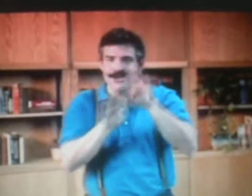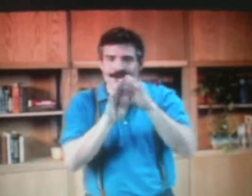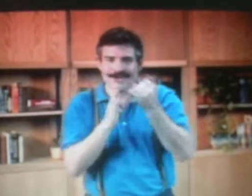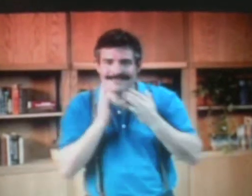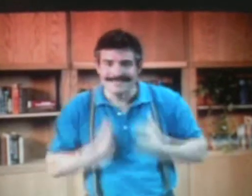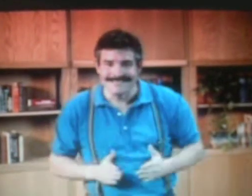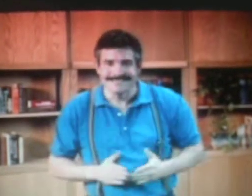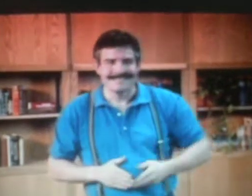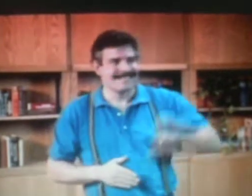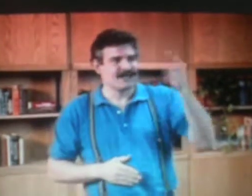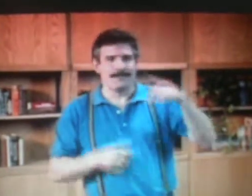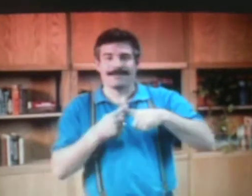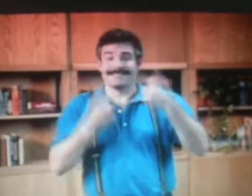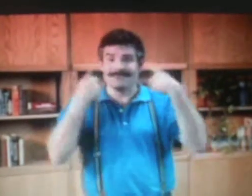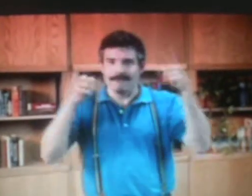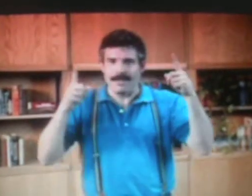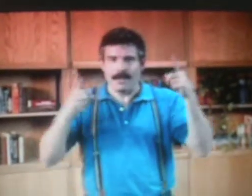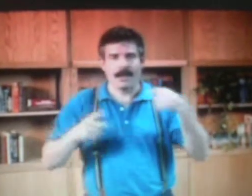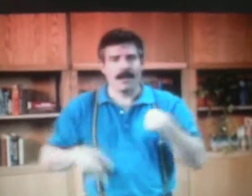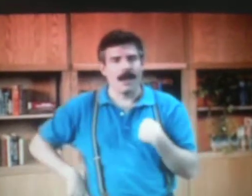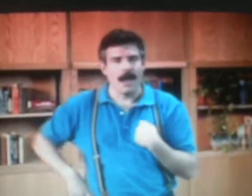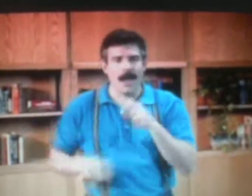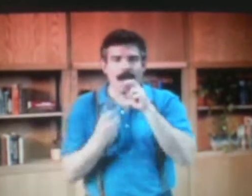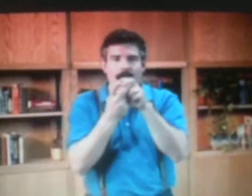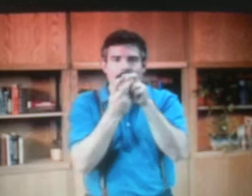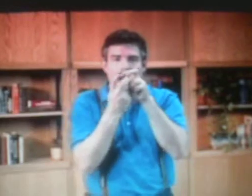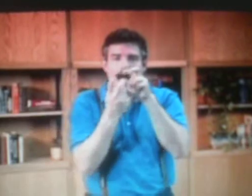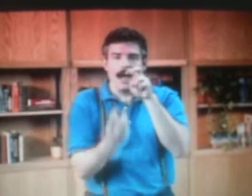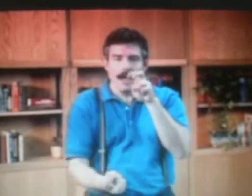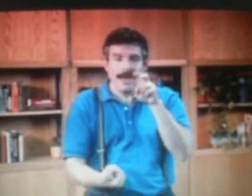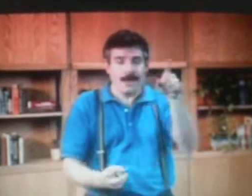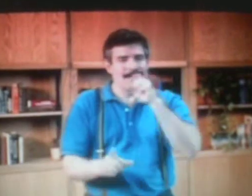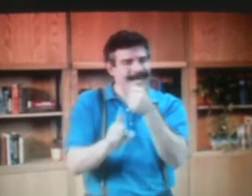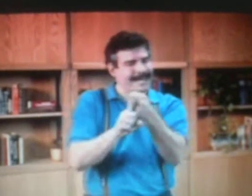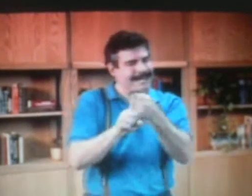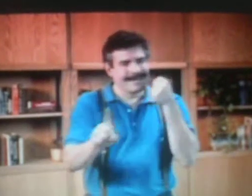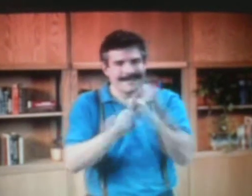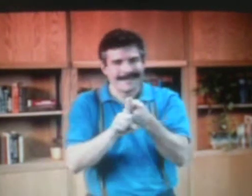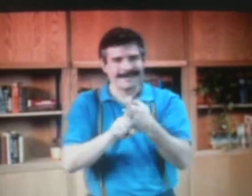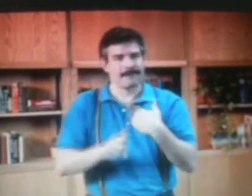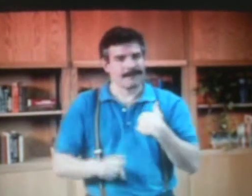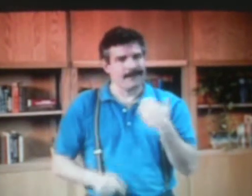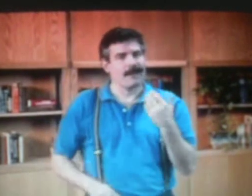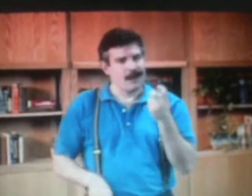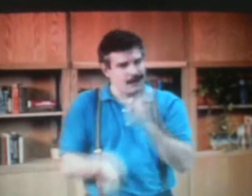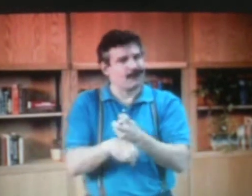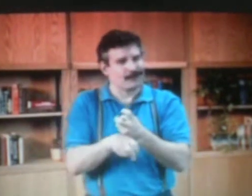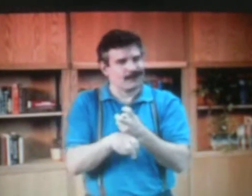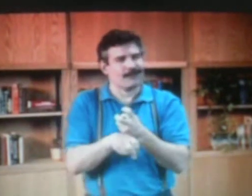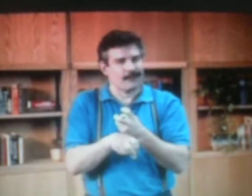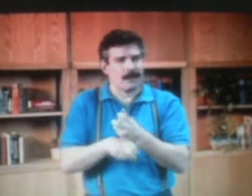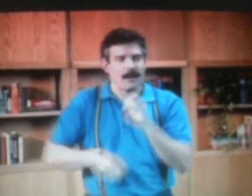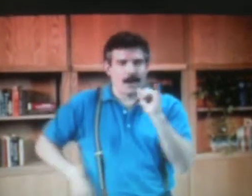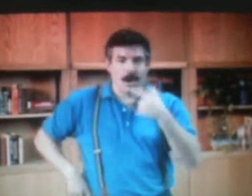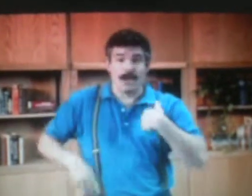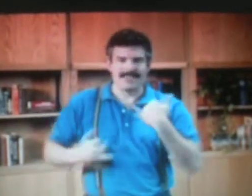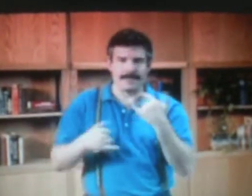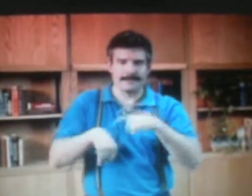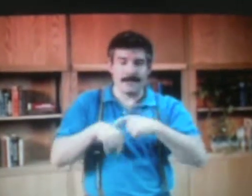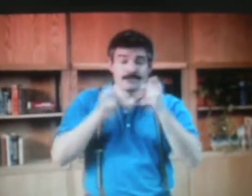I took 3 or 4 different courses about history, deaf culture, and that was an impact, and it hit me